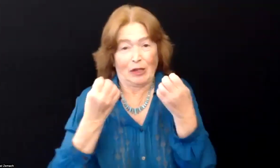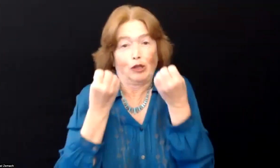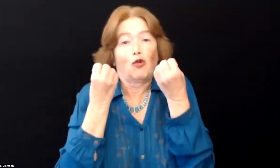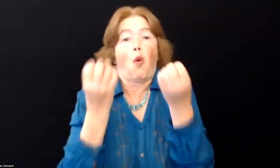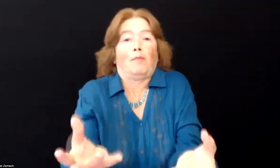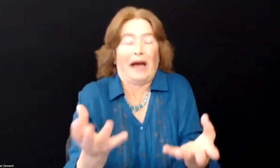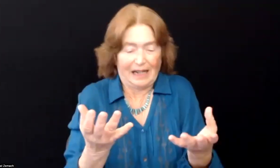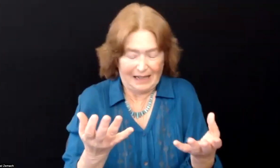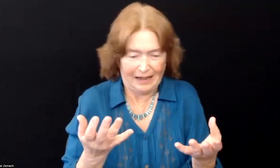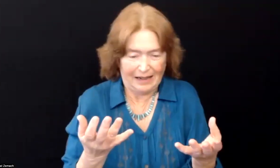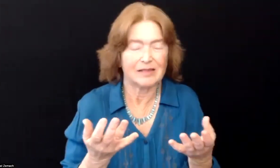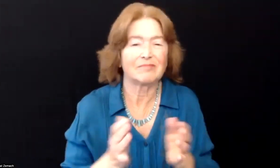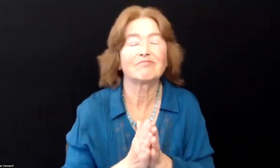This is Rachel. I have so many.